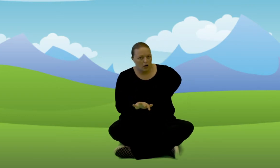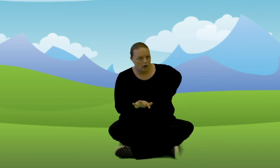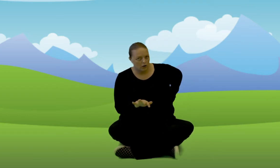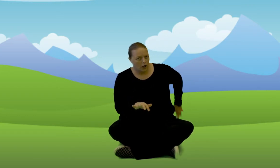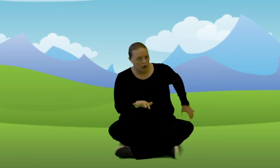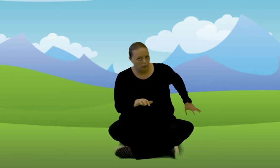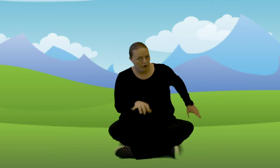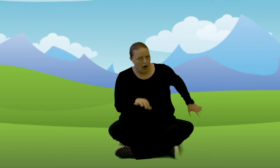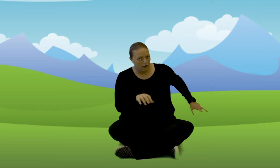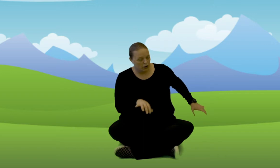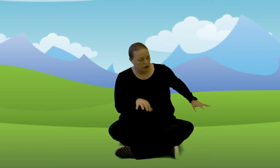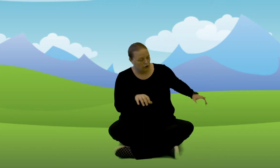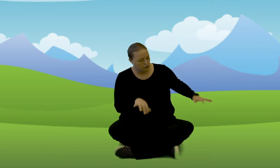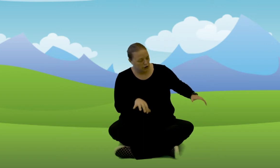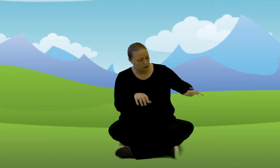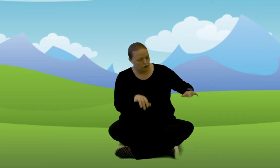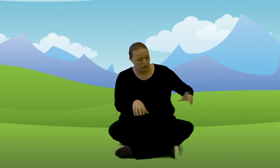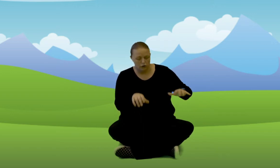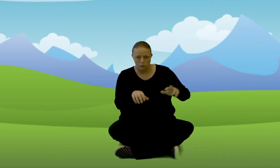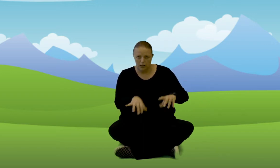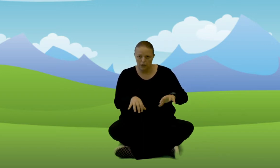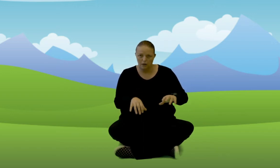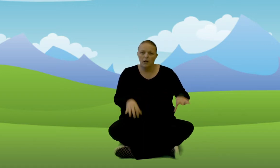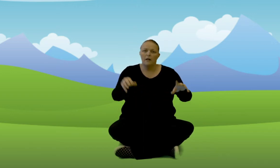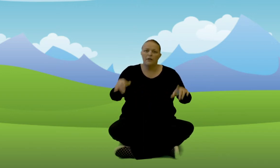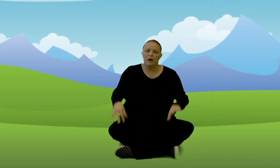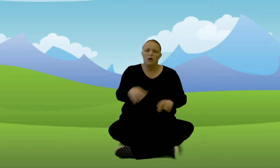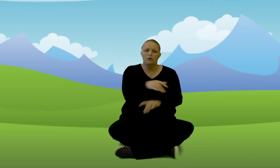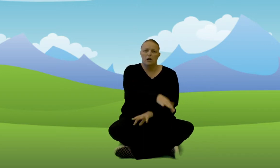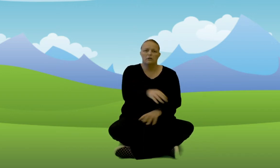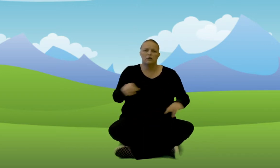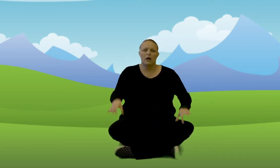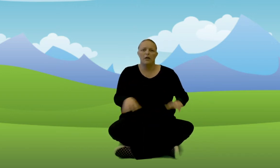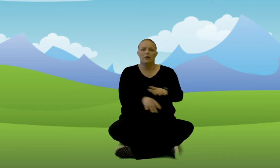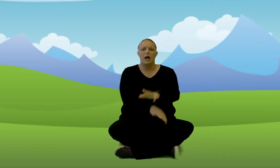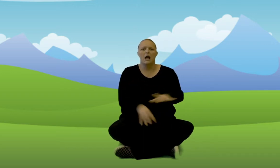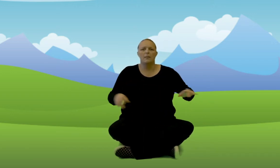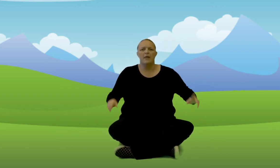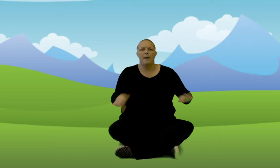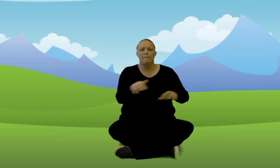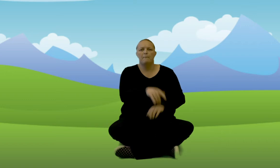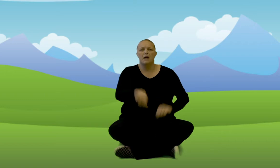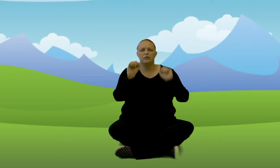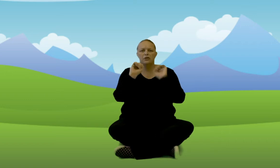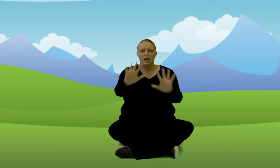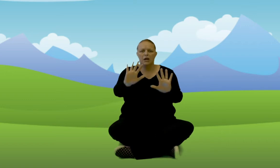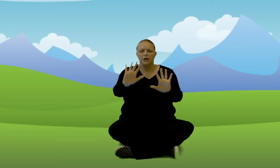Along came five little gentlemen. They all danced together and that makes 10.